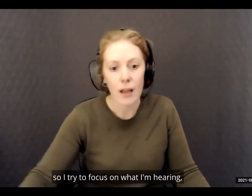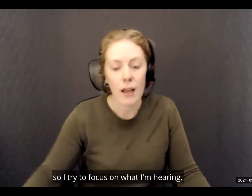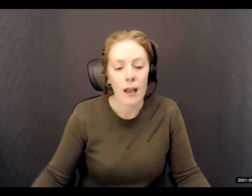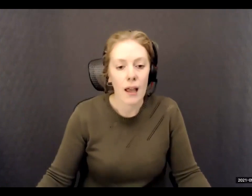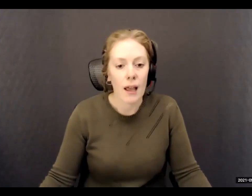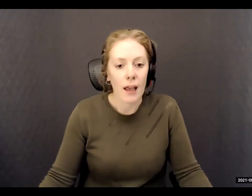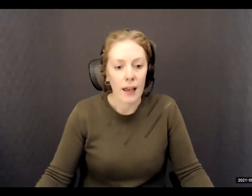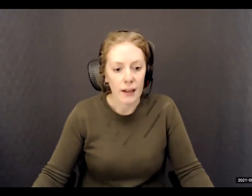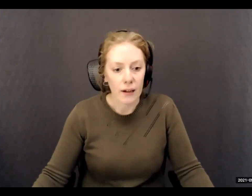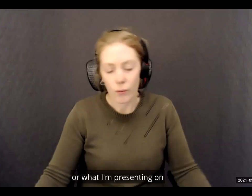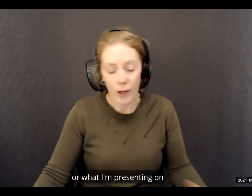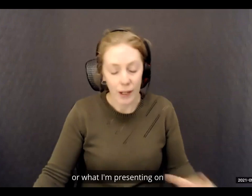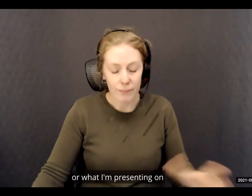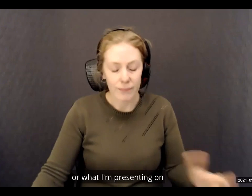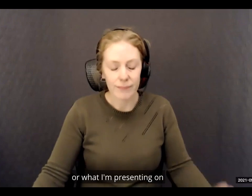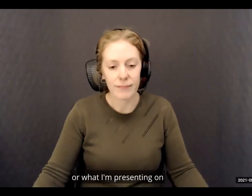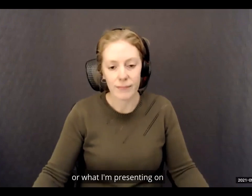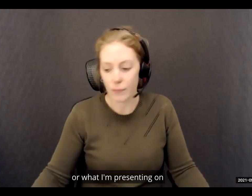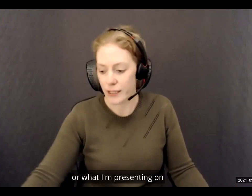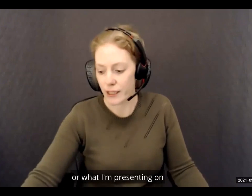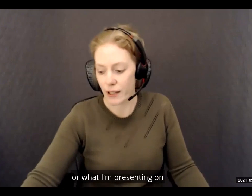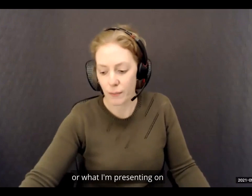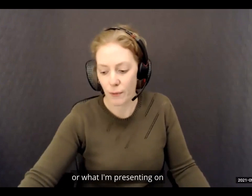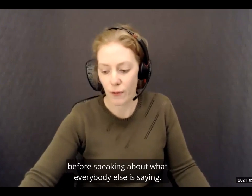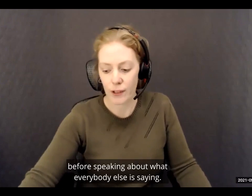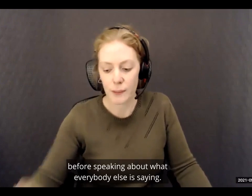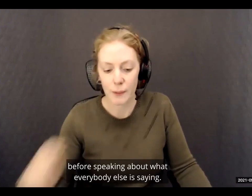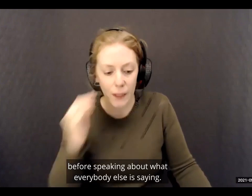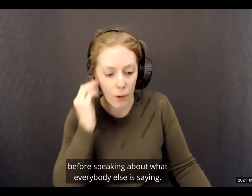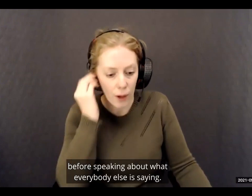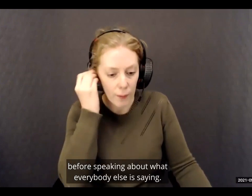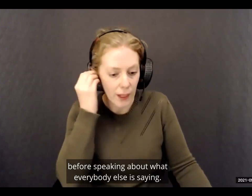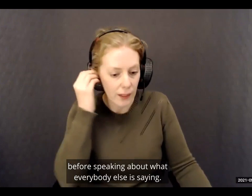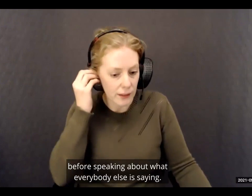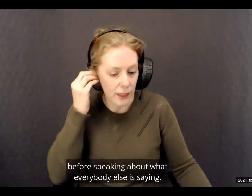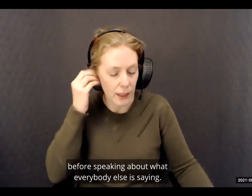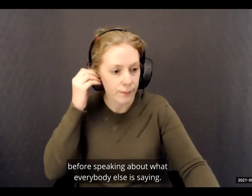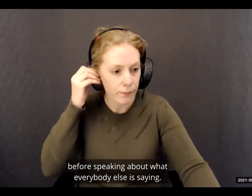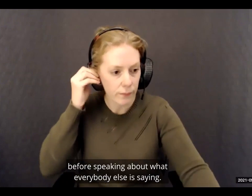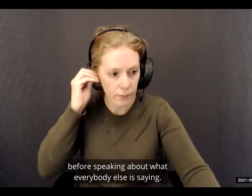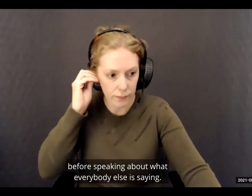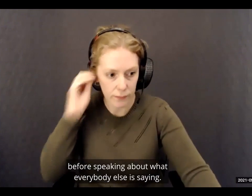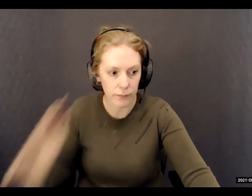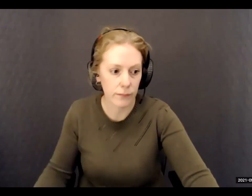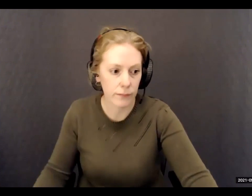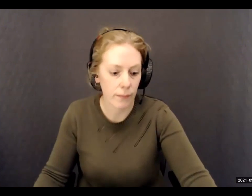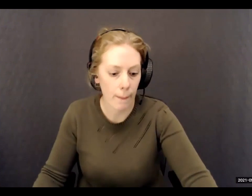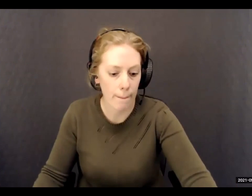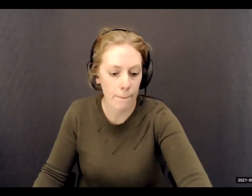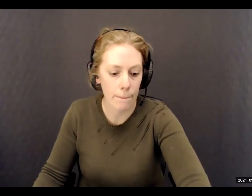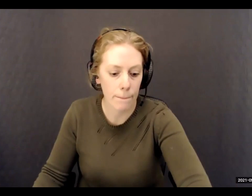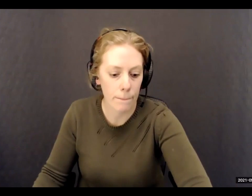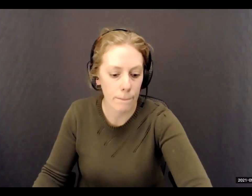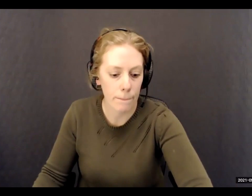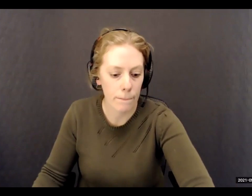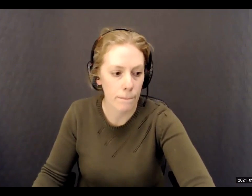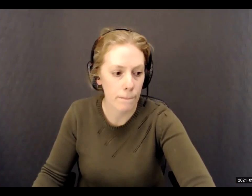I'm hearing or what I'm presenting on before speaking about what everybody else is saying.